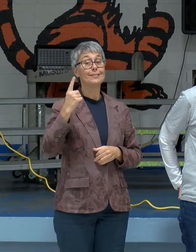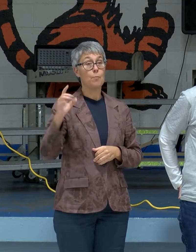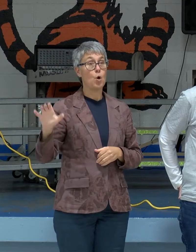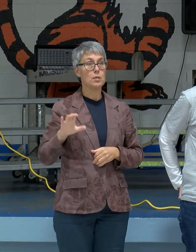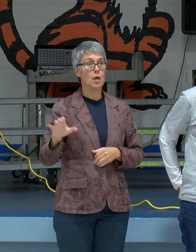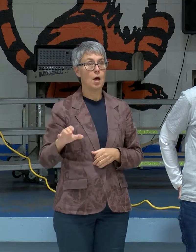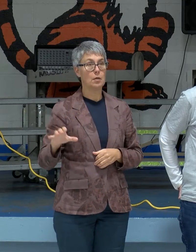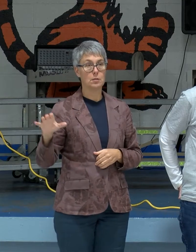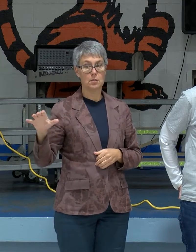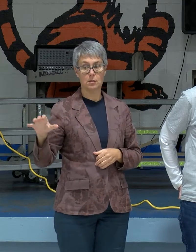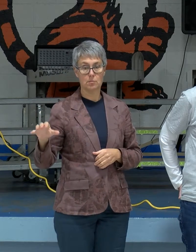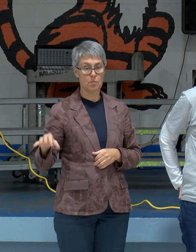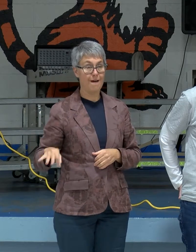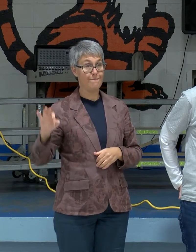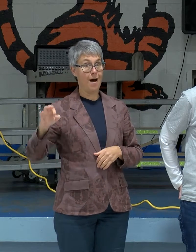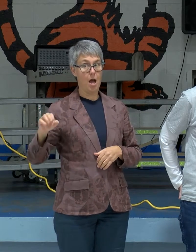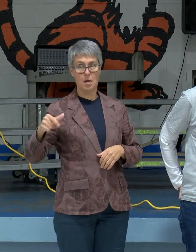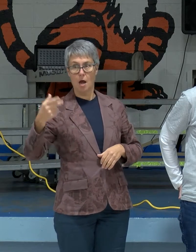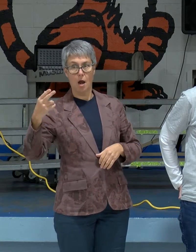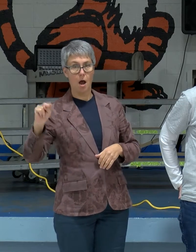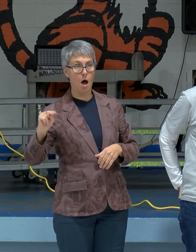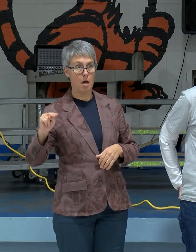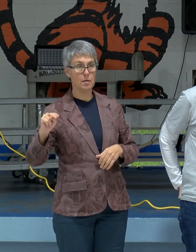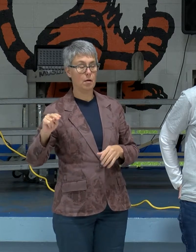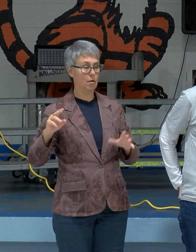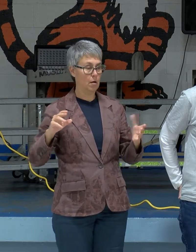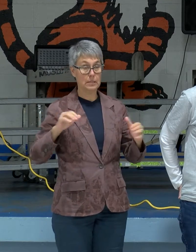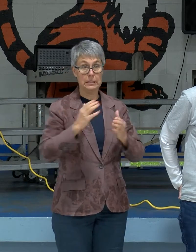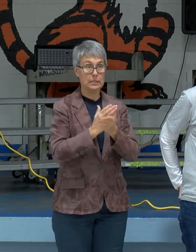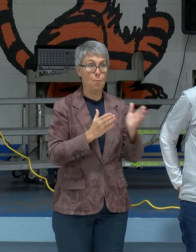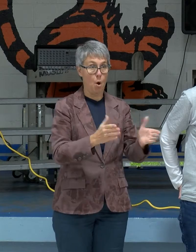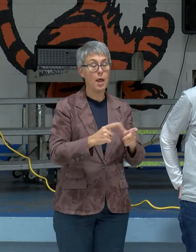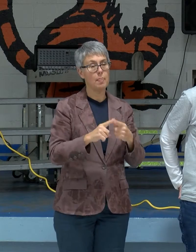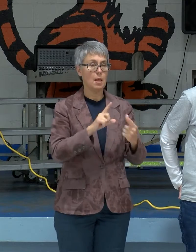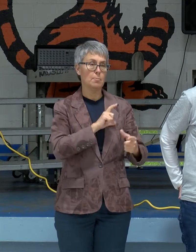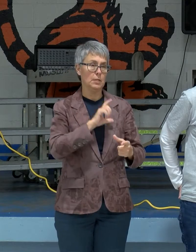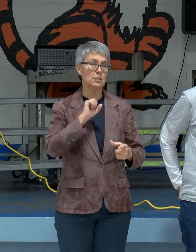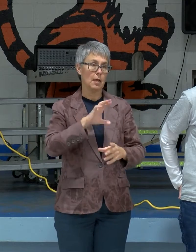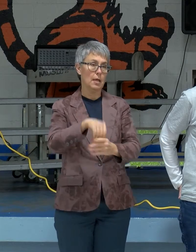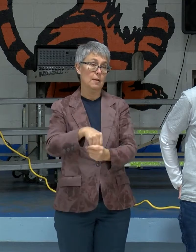that law enforcement can step in and charges can be filed. But that's,